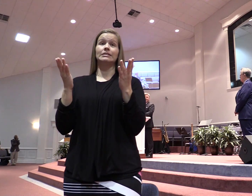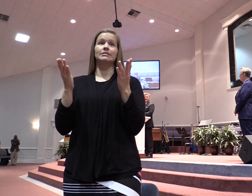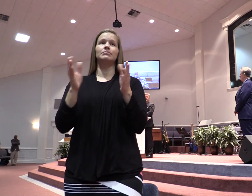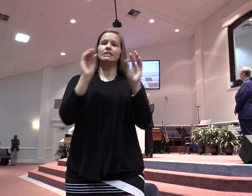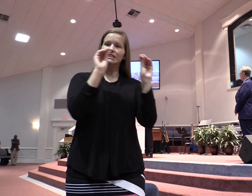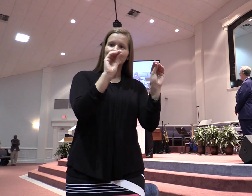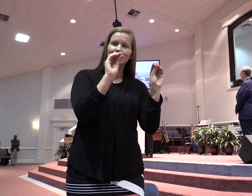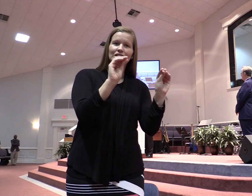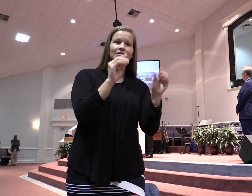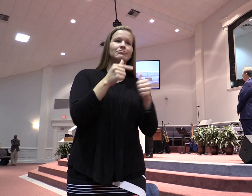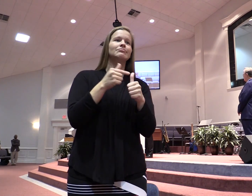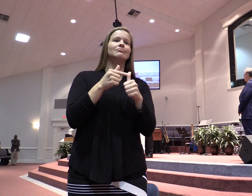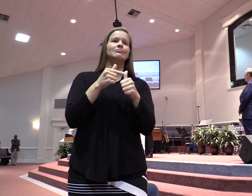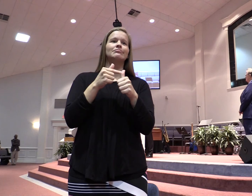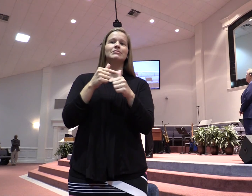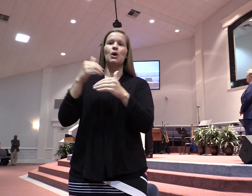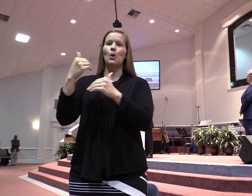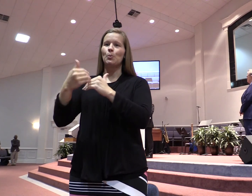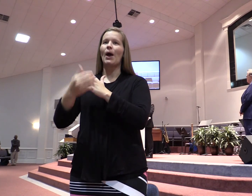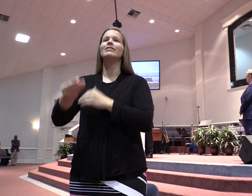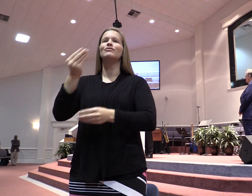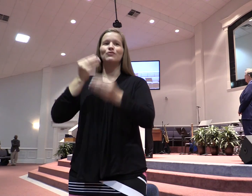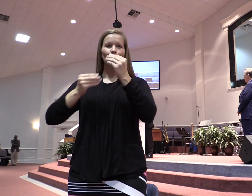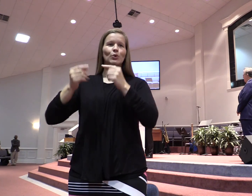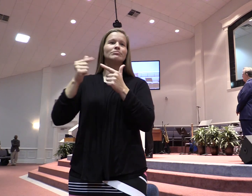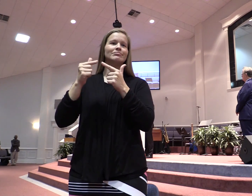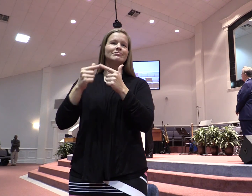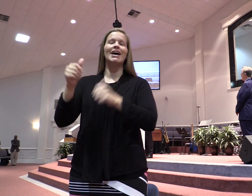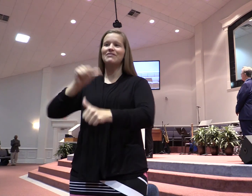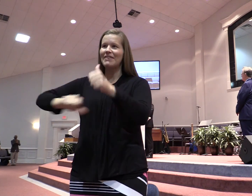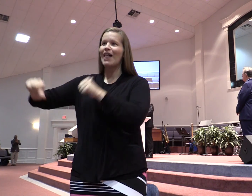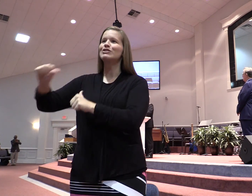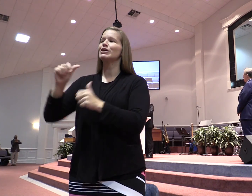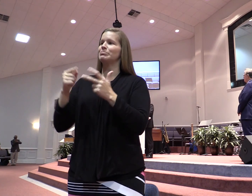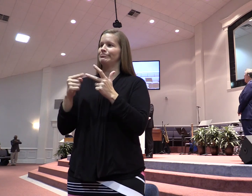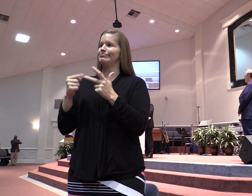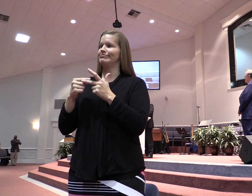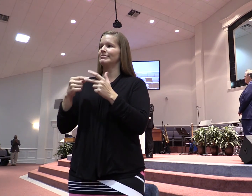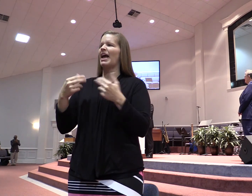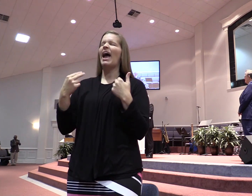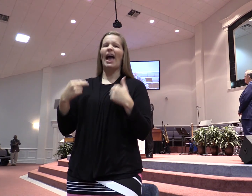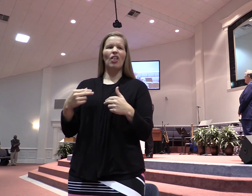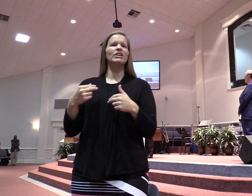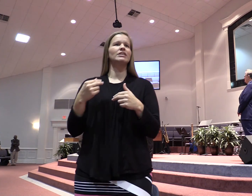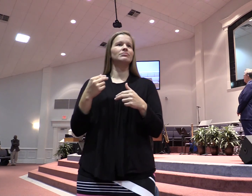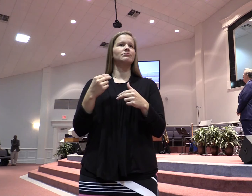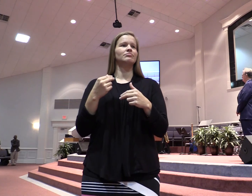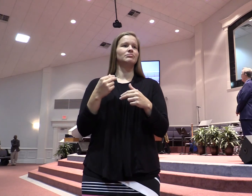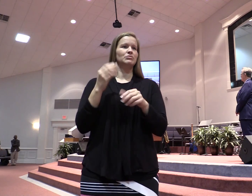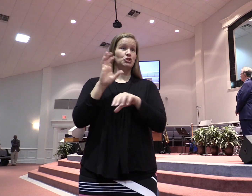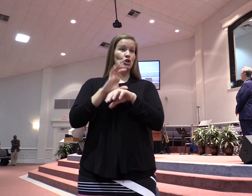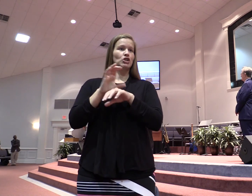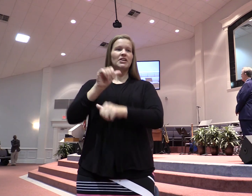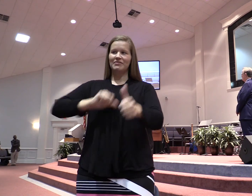Doctrine, breaking of bread, and fellowship. And a healthy church interacts. That's what I love about the